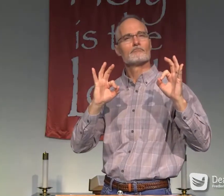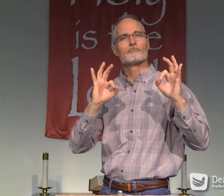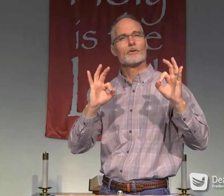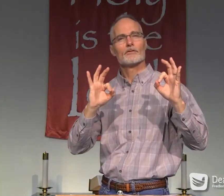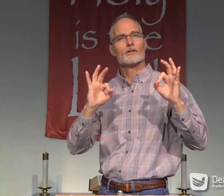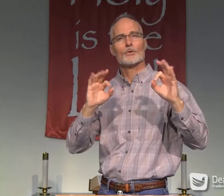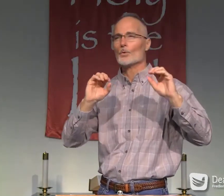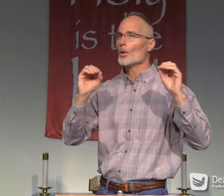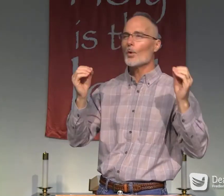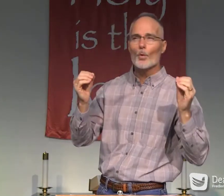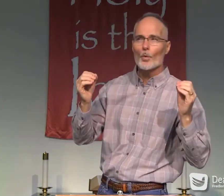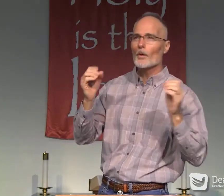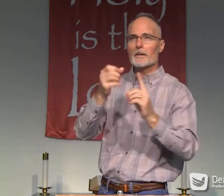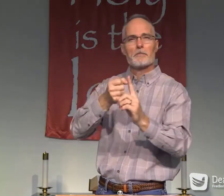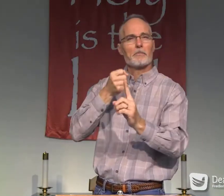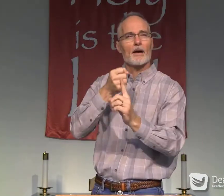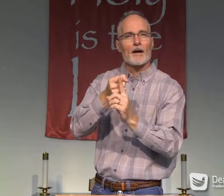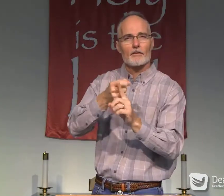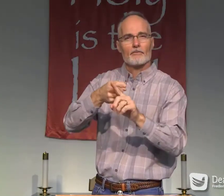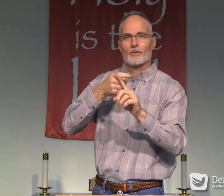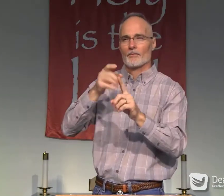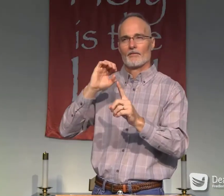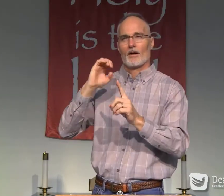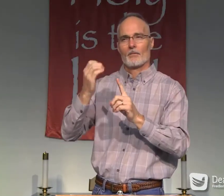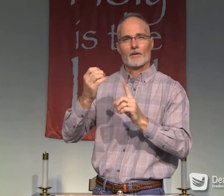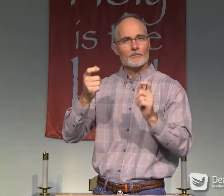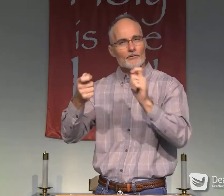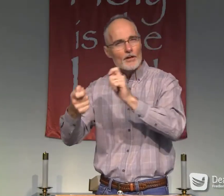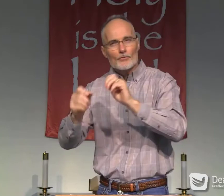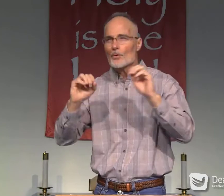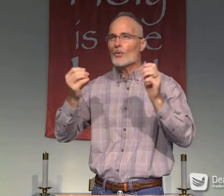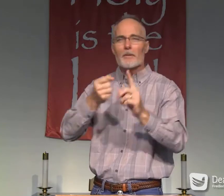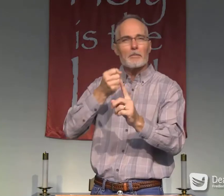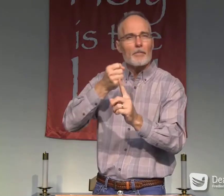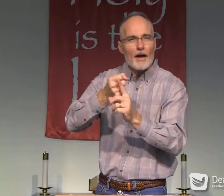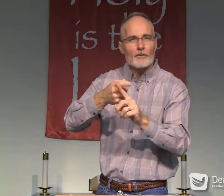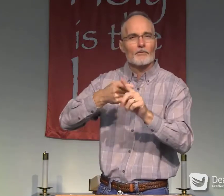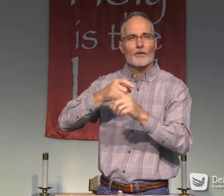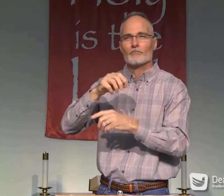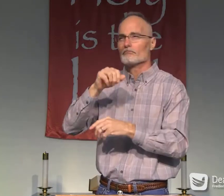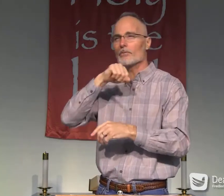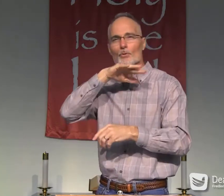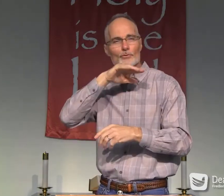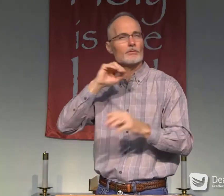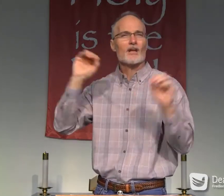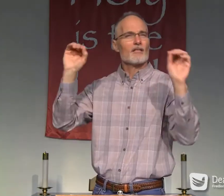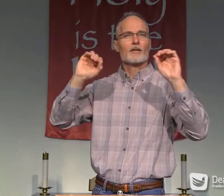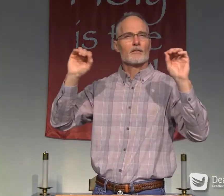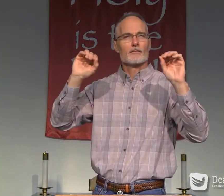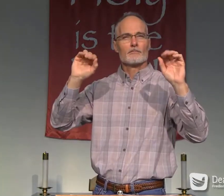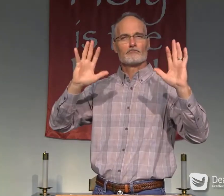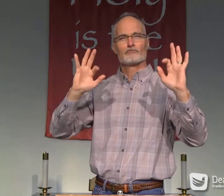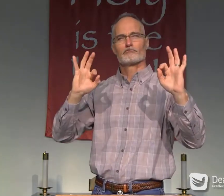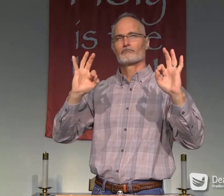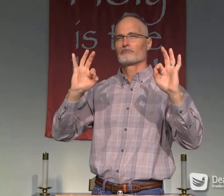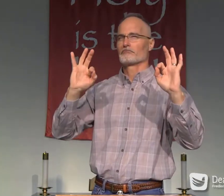Envision nature being perfect. No impact from environmental changes, from